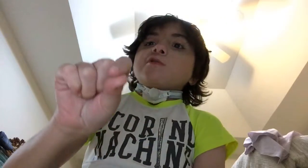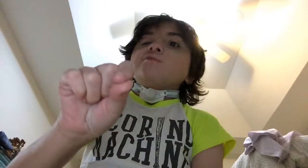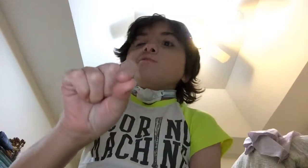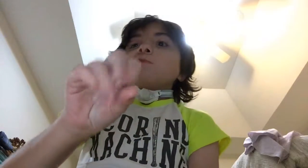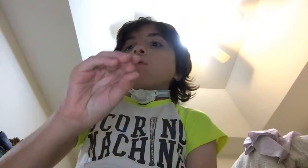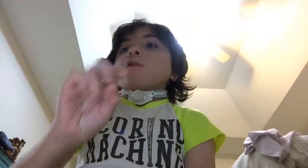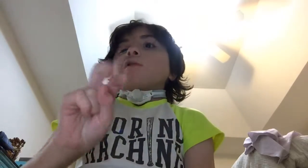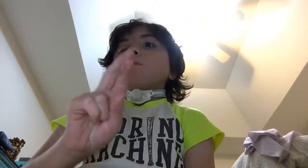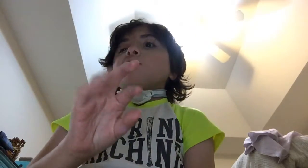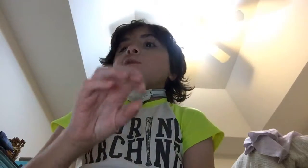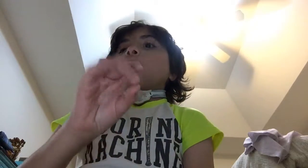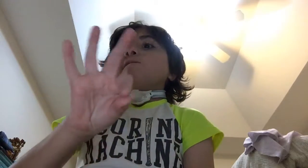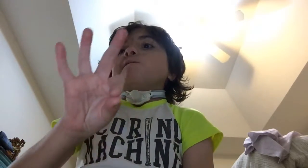20 of